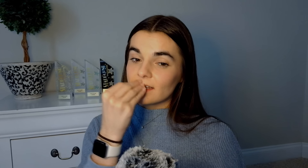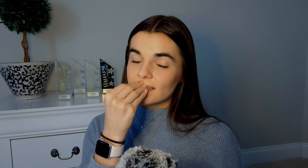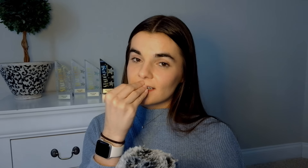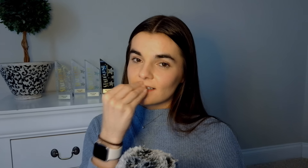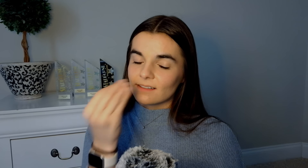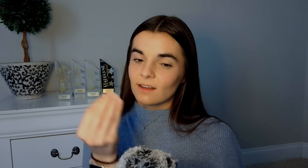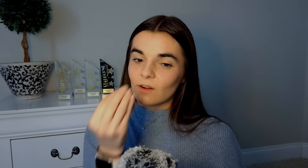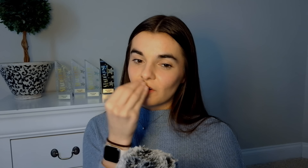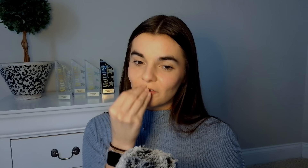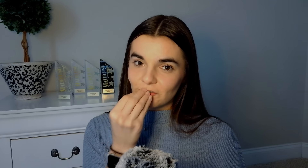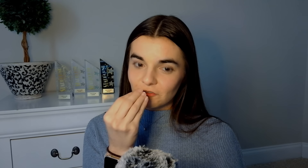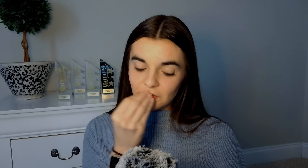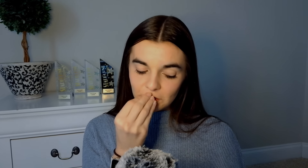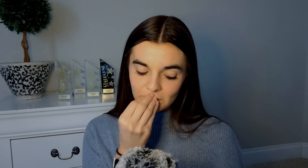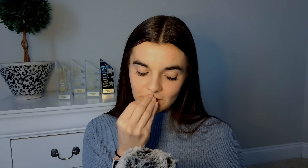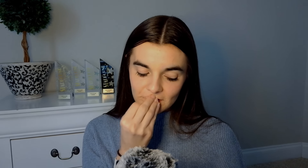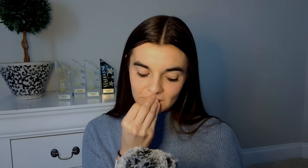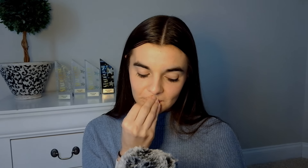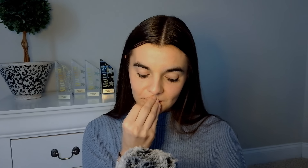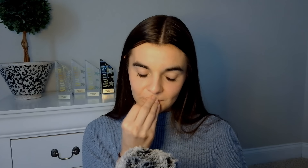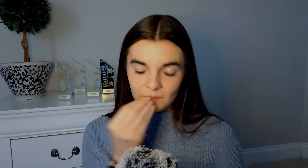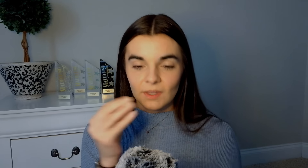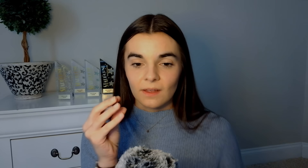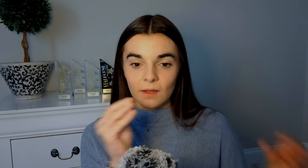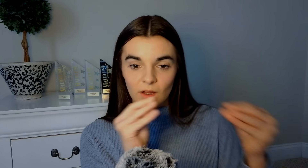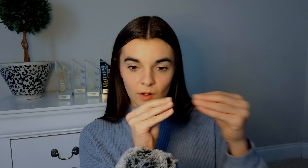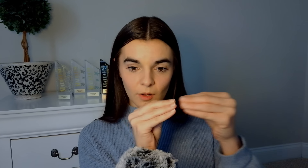Eat food.